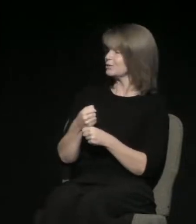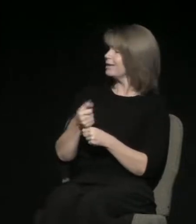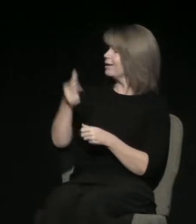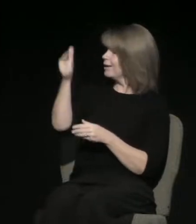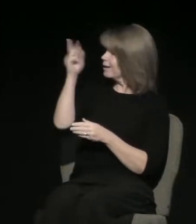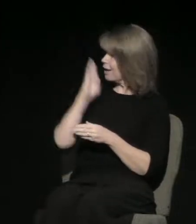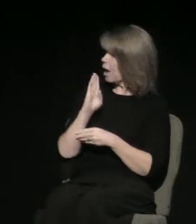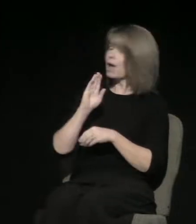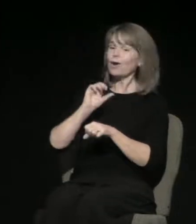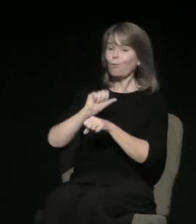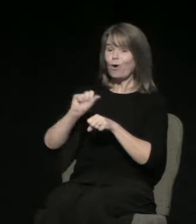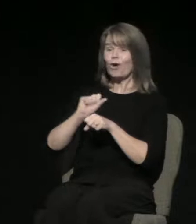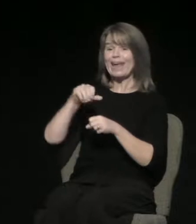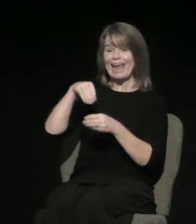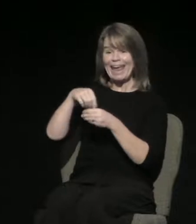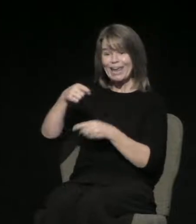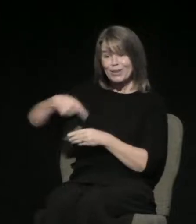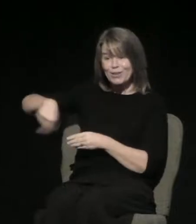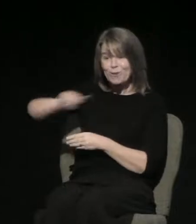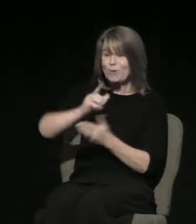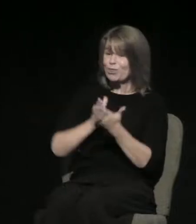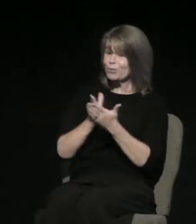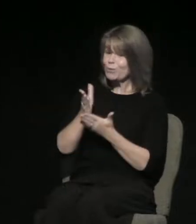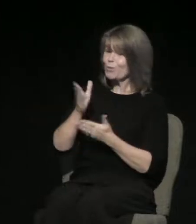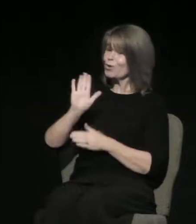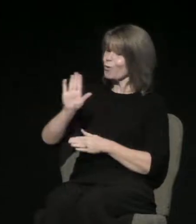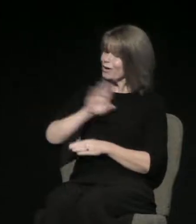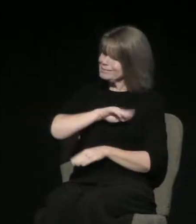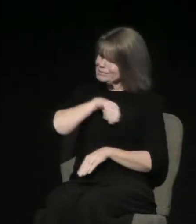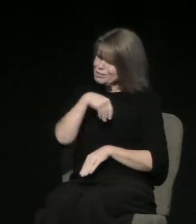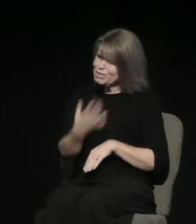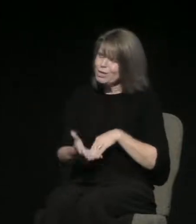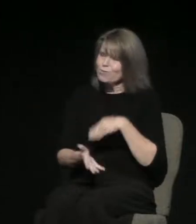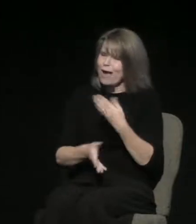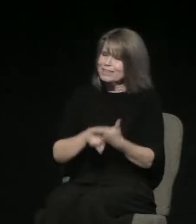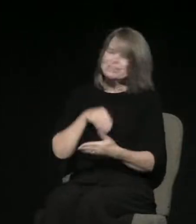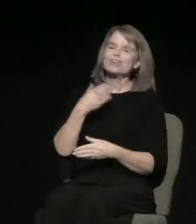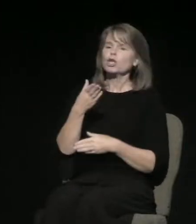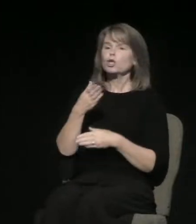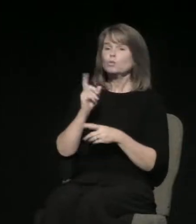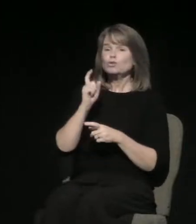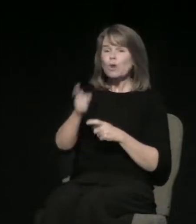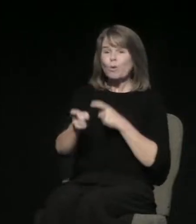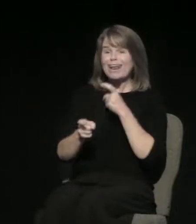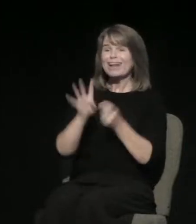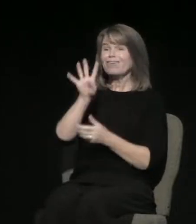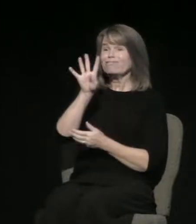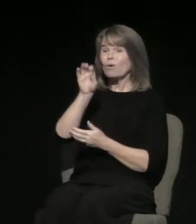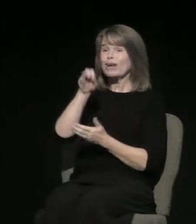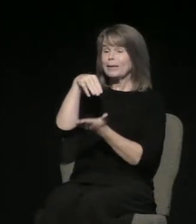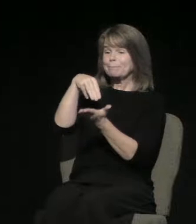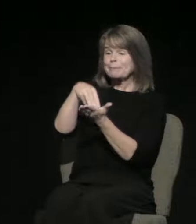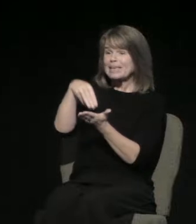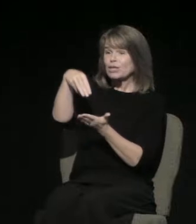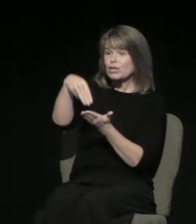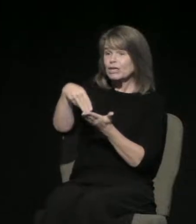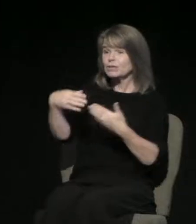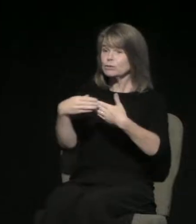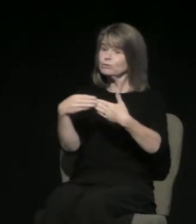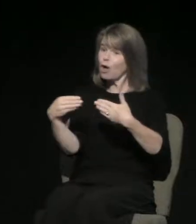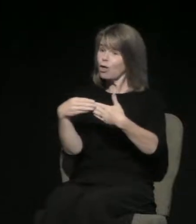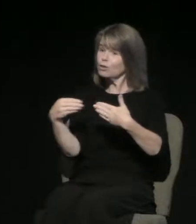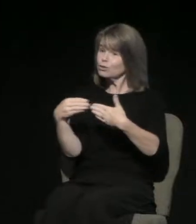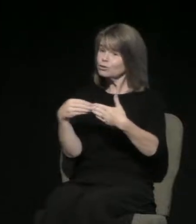God working in and through you And your generosity You've donated over $40 million To these